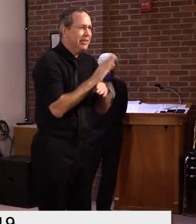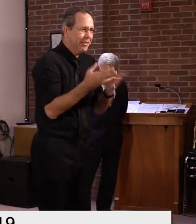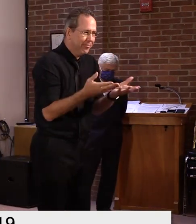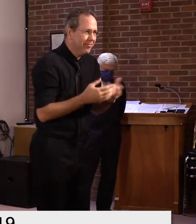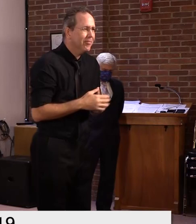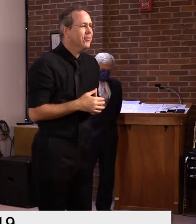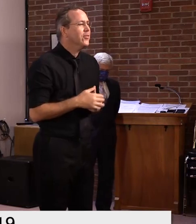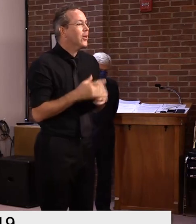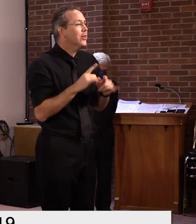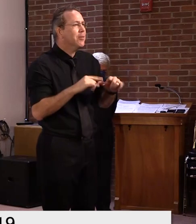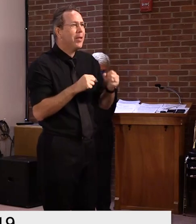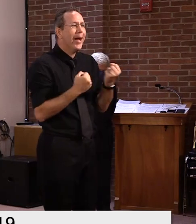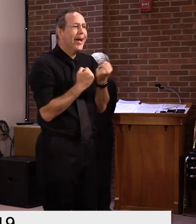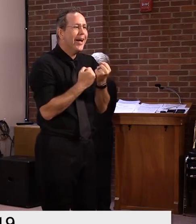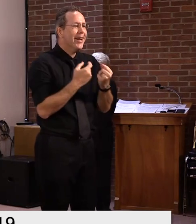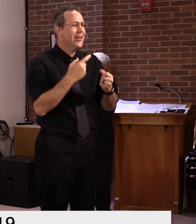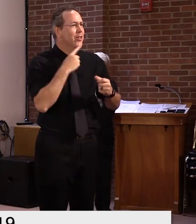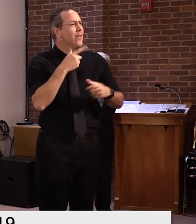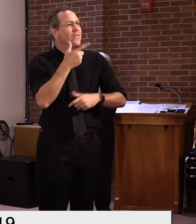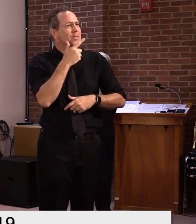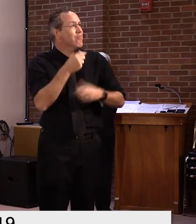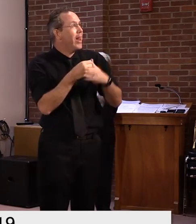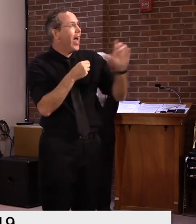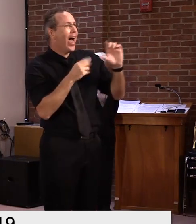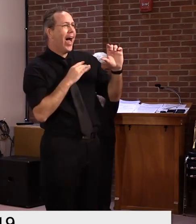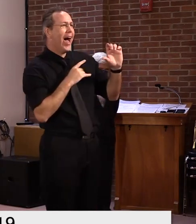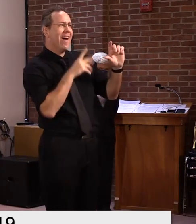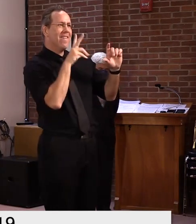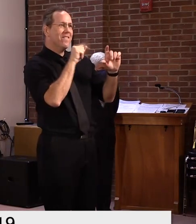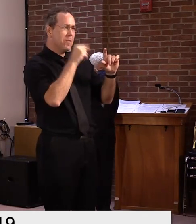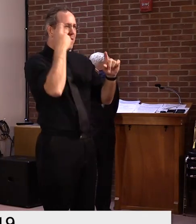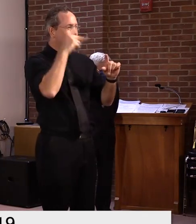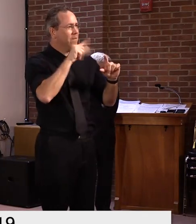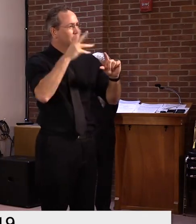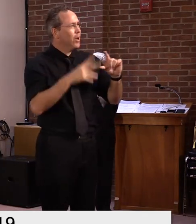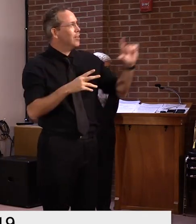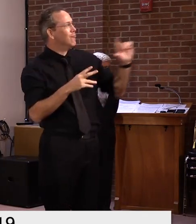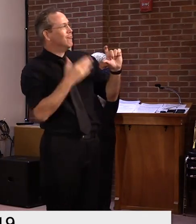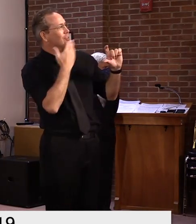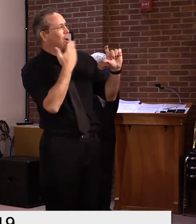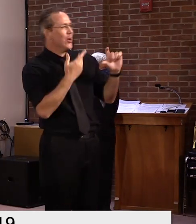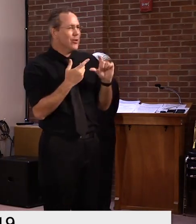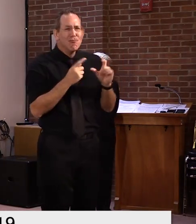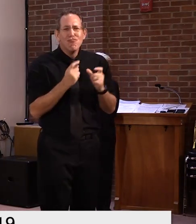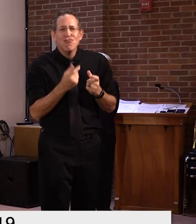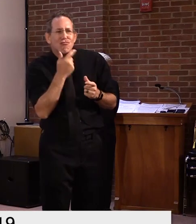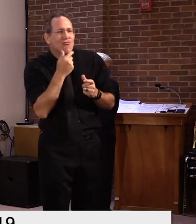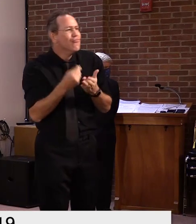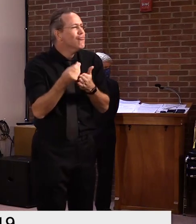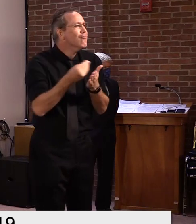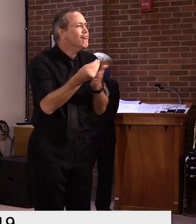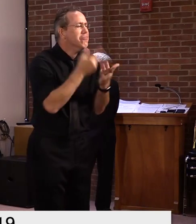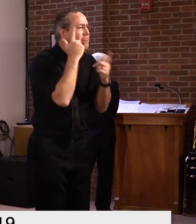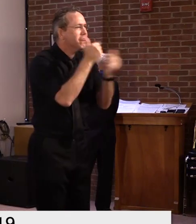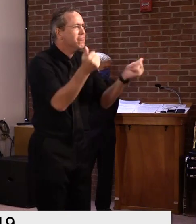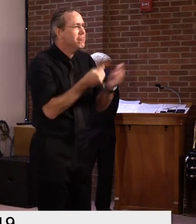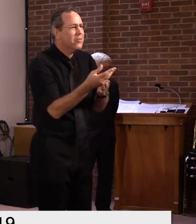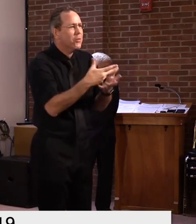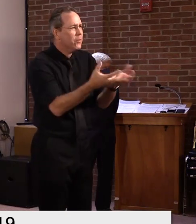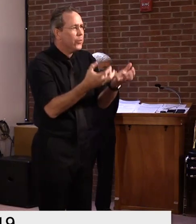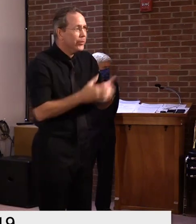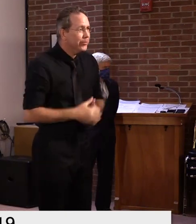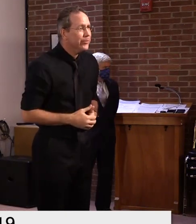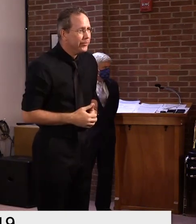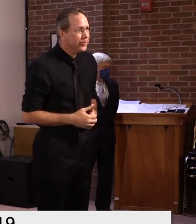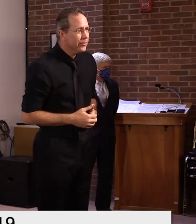the opportunity to choose how they're spending the money. Got it, thank you. And a different